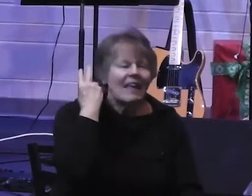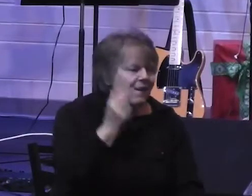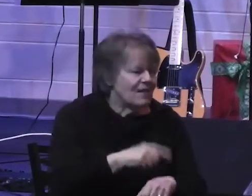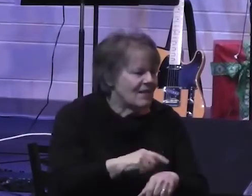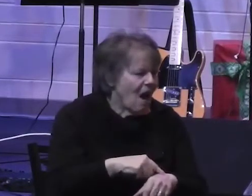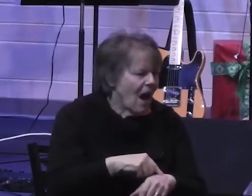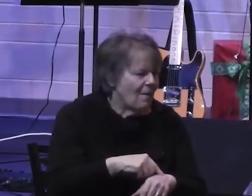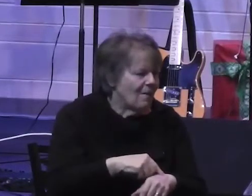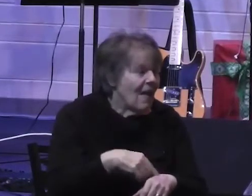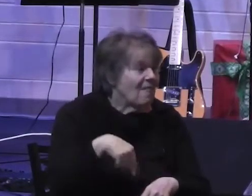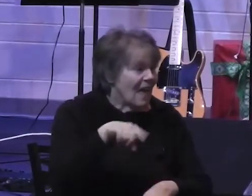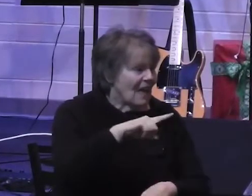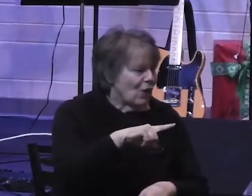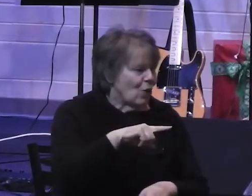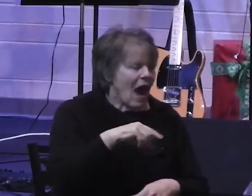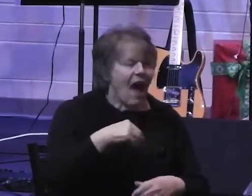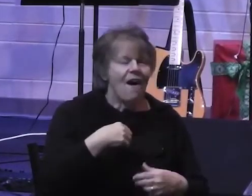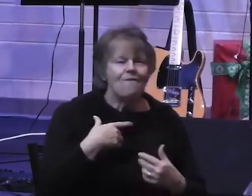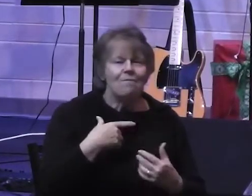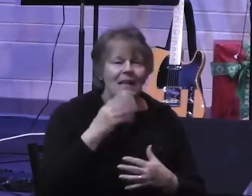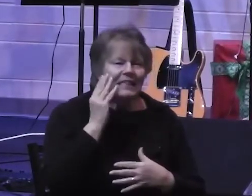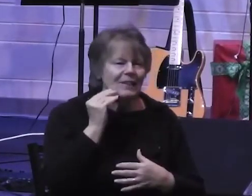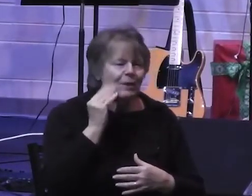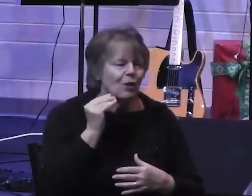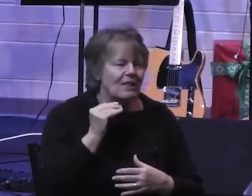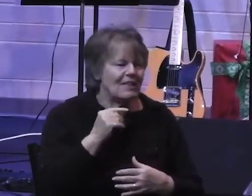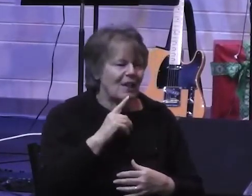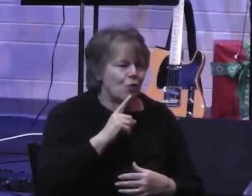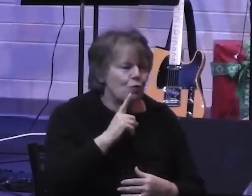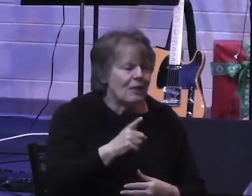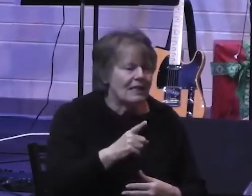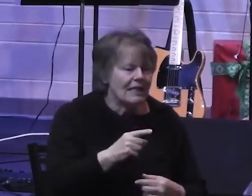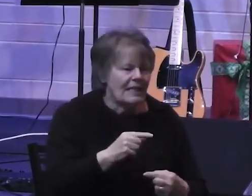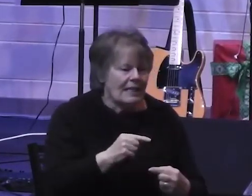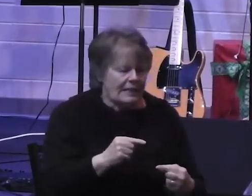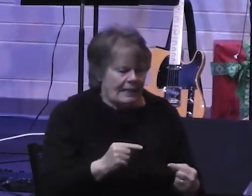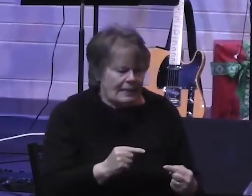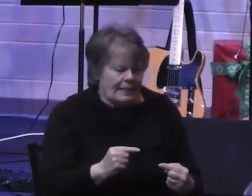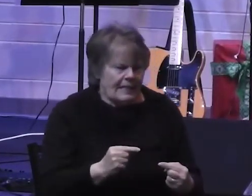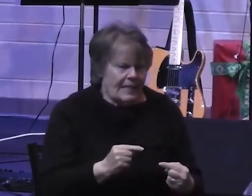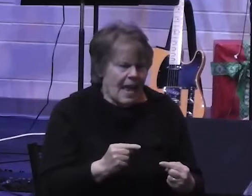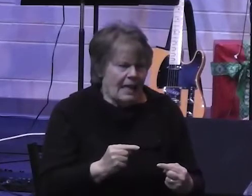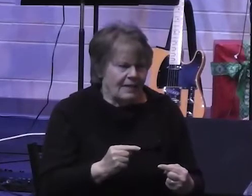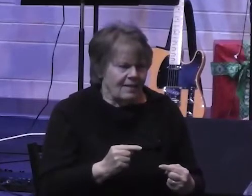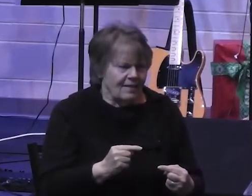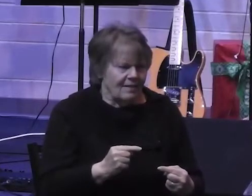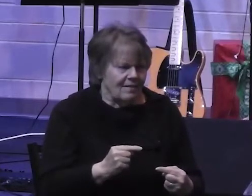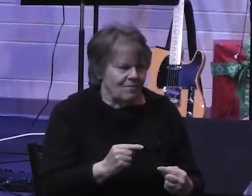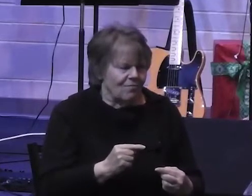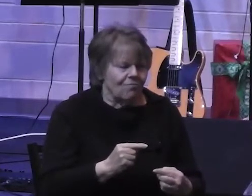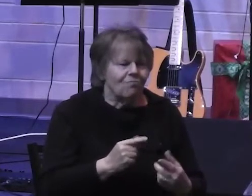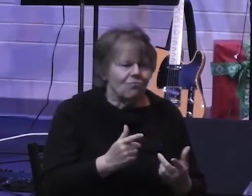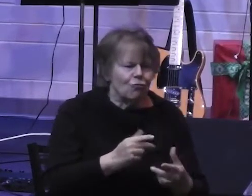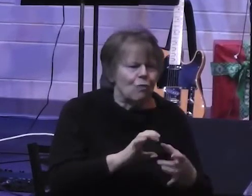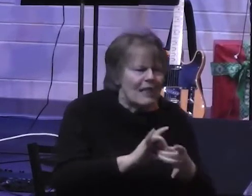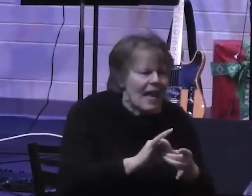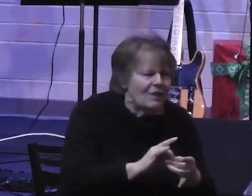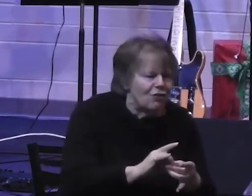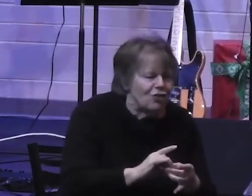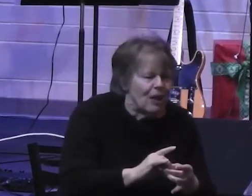been in a really relationally tense situation. I'm sure we've all been in it. The one that came to my